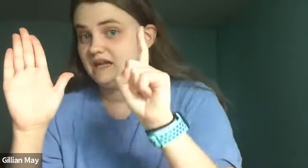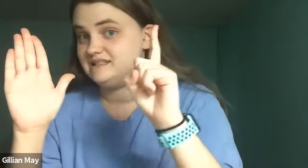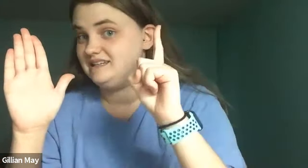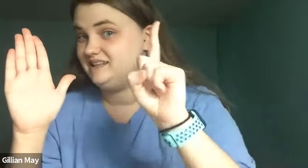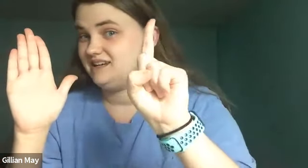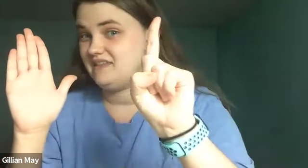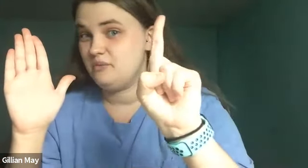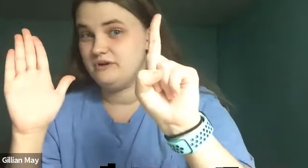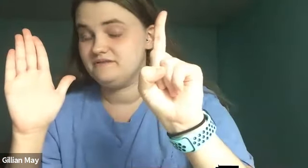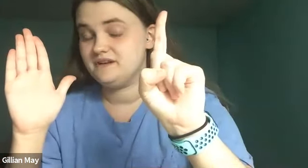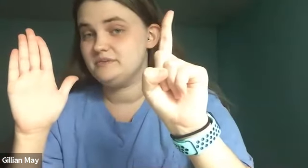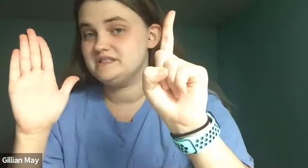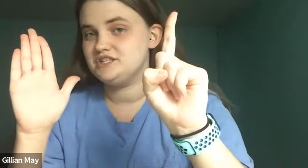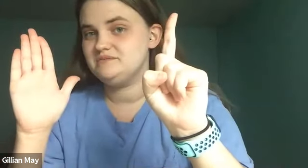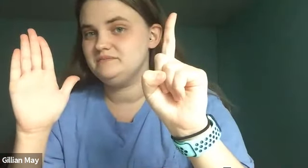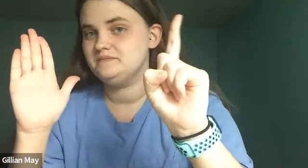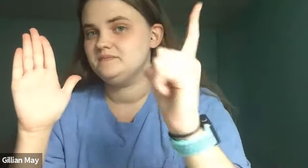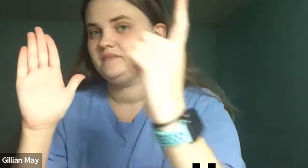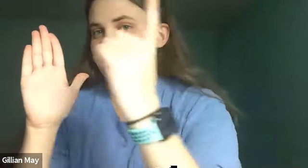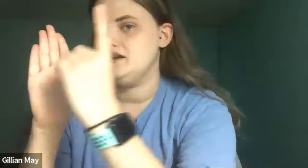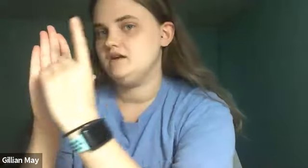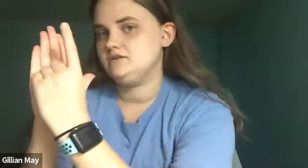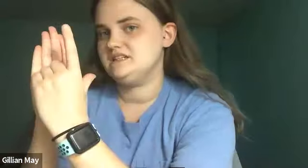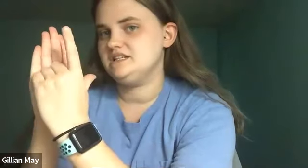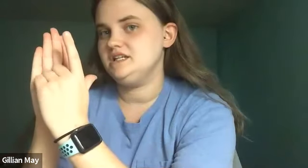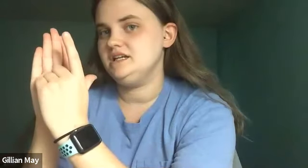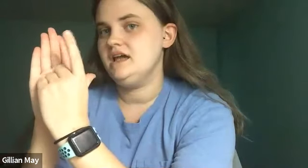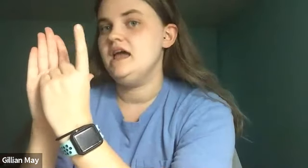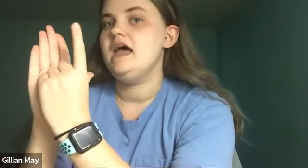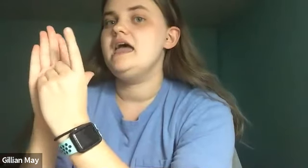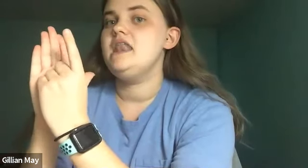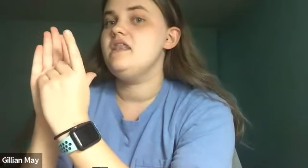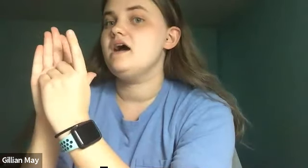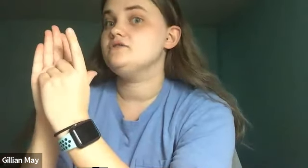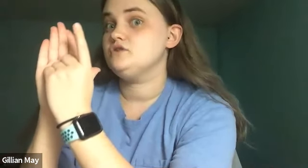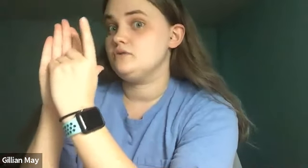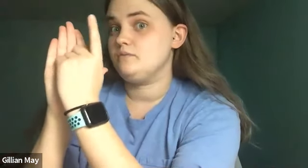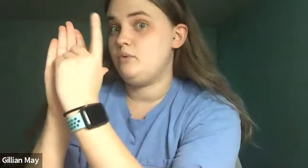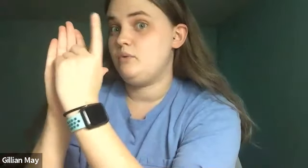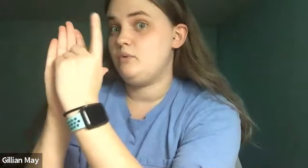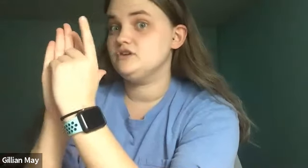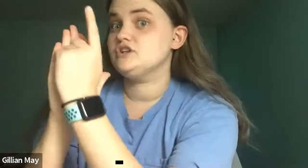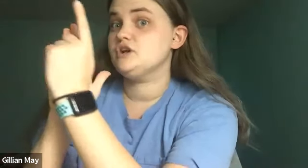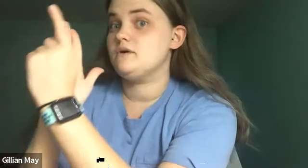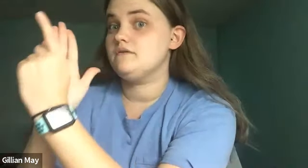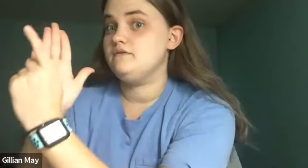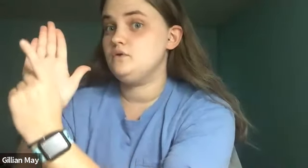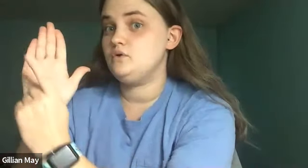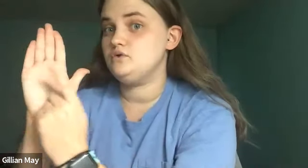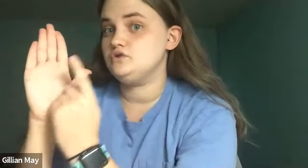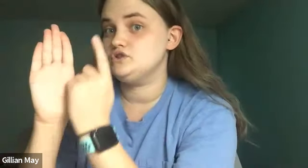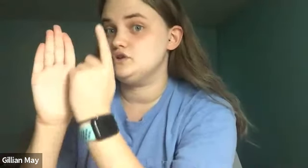hand's again in that pointer finger position, knuckles touching. And now your pointer finger is gonna go in a full